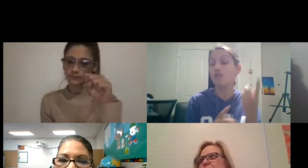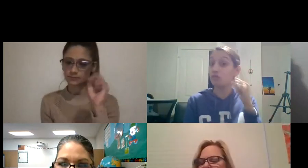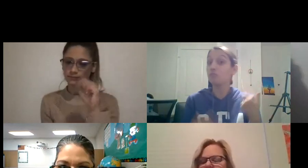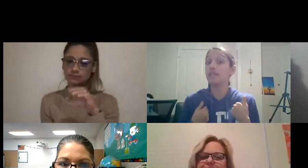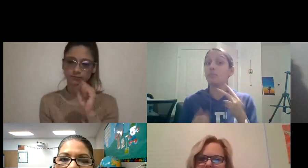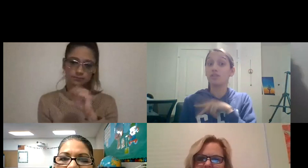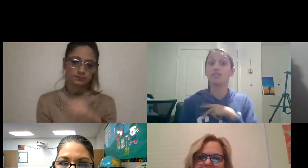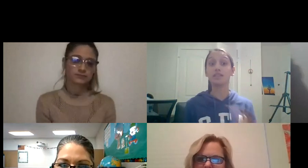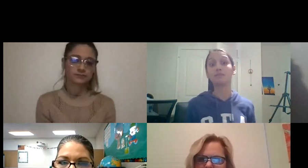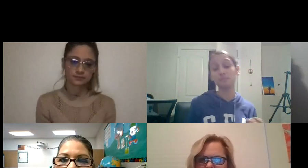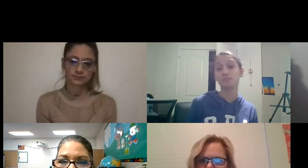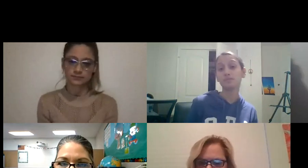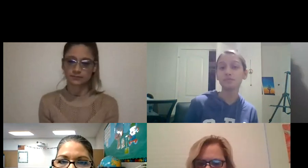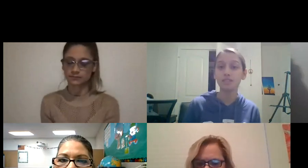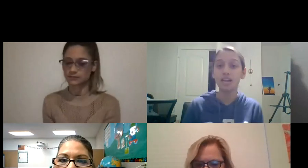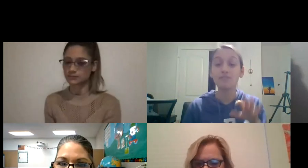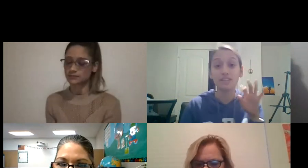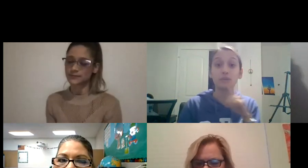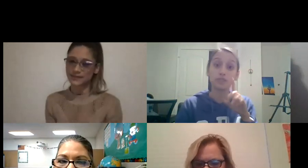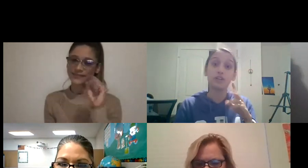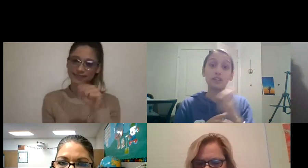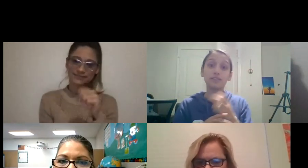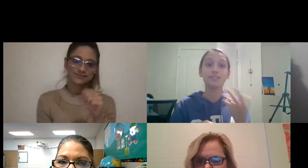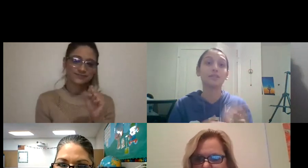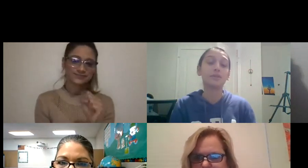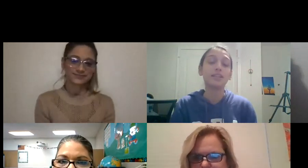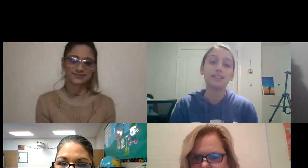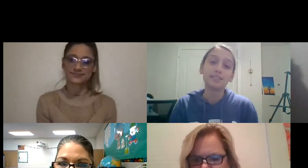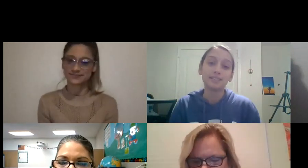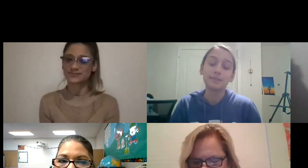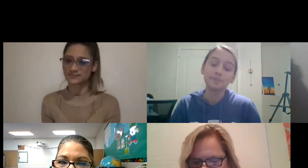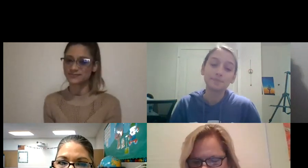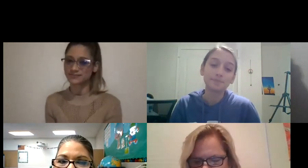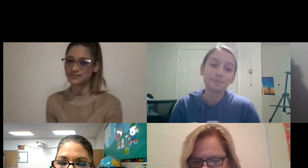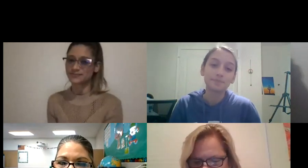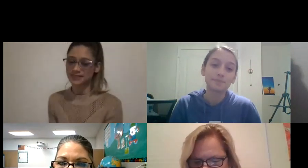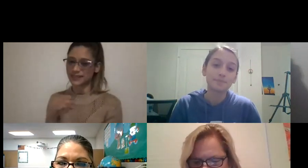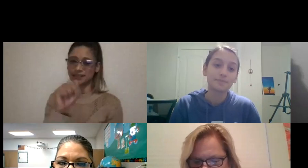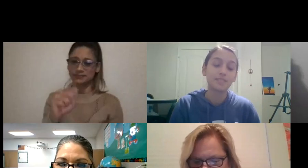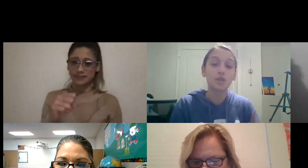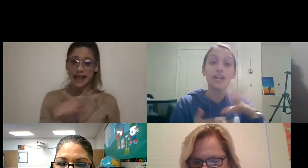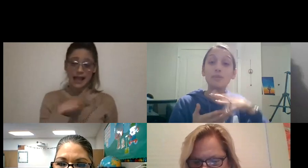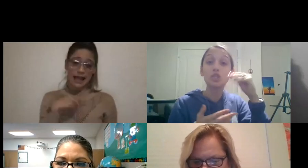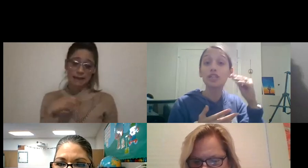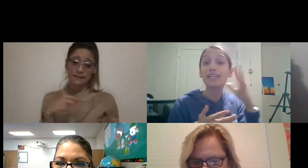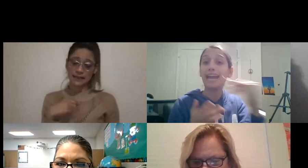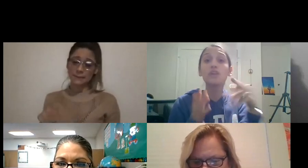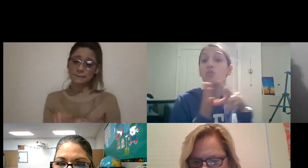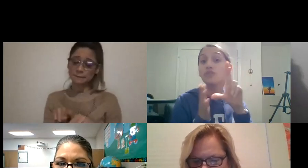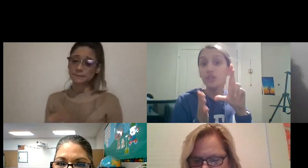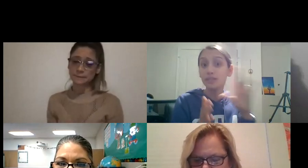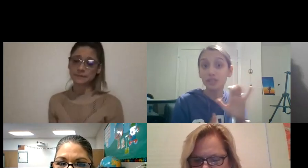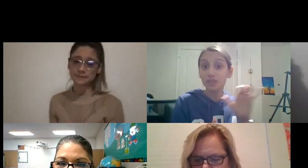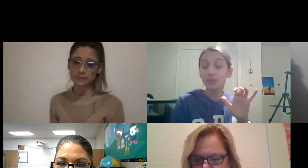is hard for me personally. I find that really hard. So yeah. Yes. So I am learning